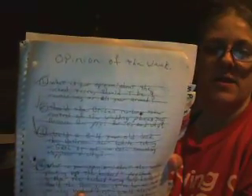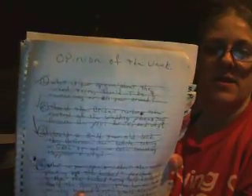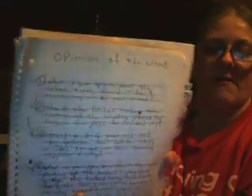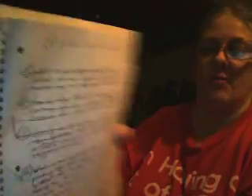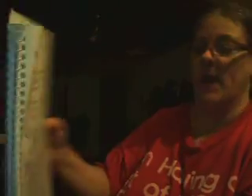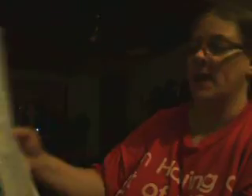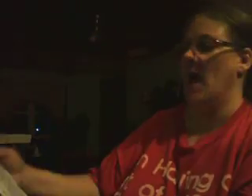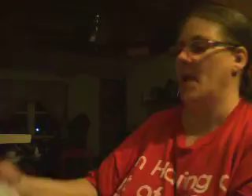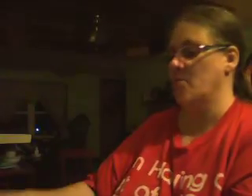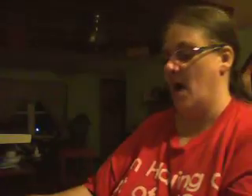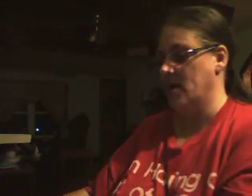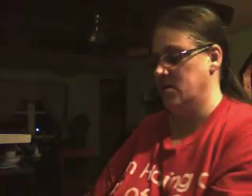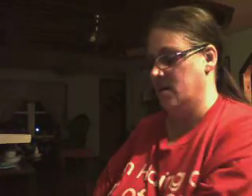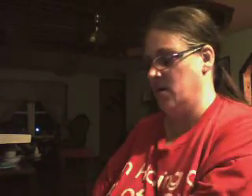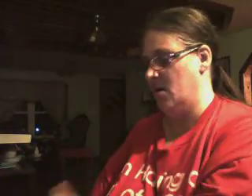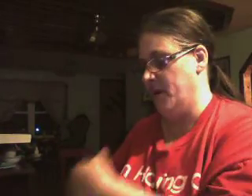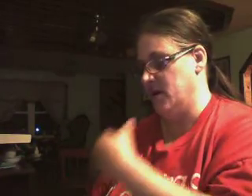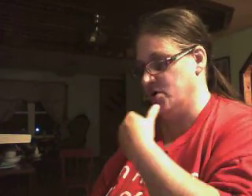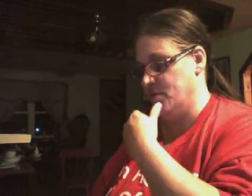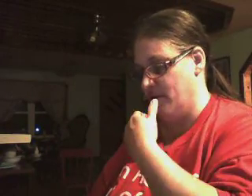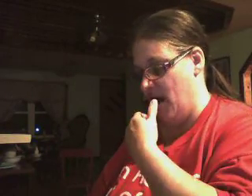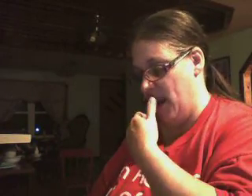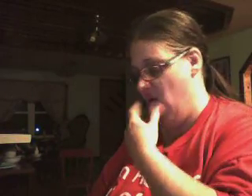opinion of the week. And I don't write good, so y'all don't pay attention to my writing.